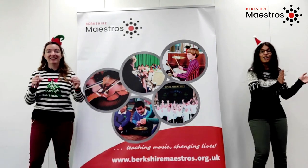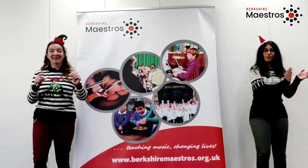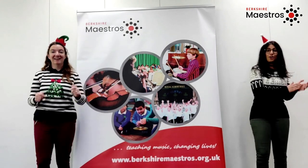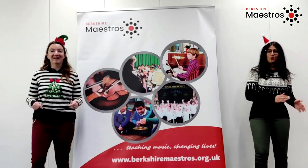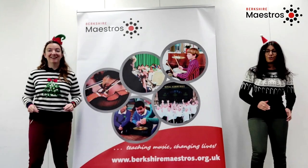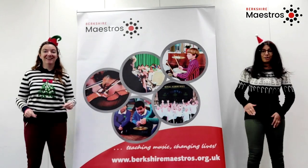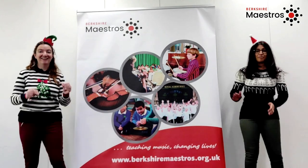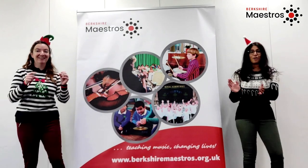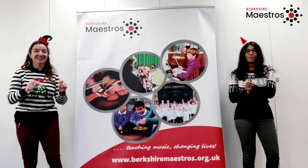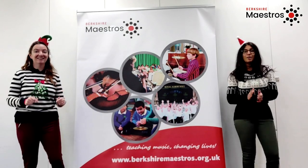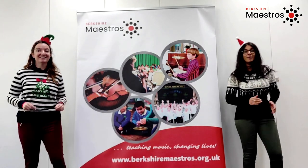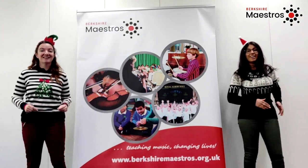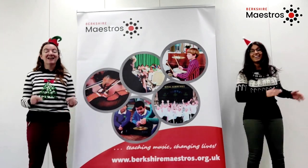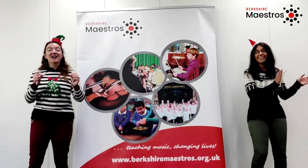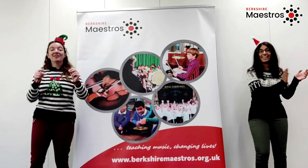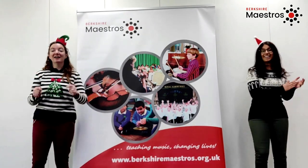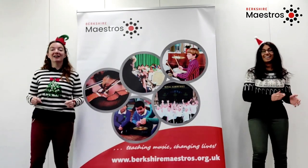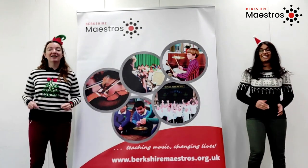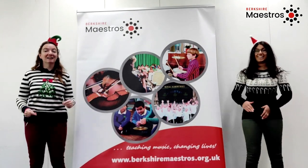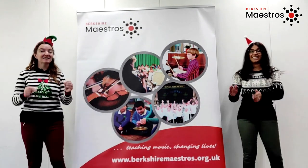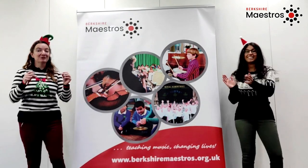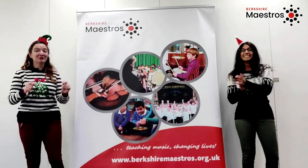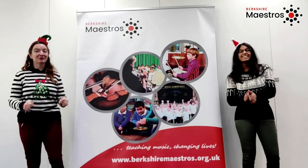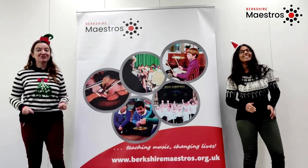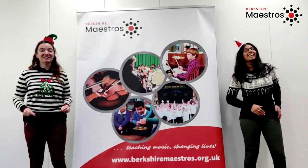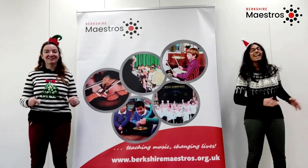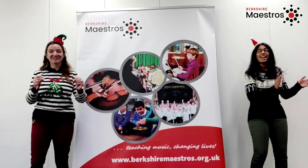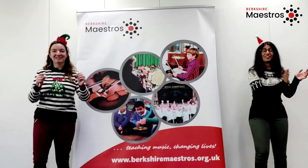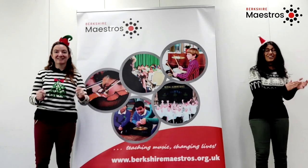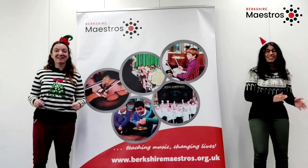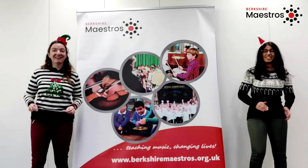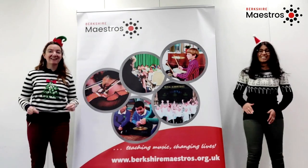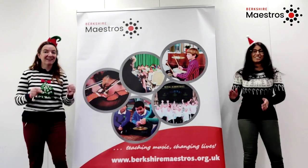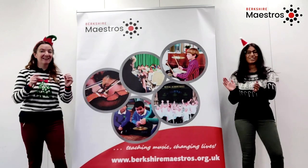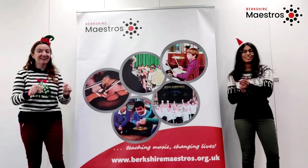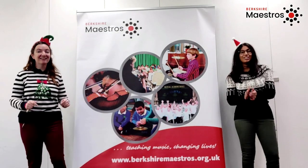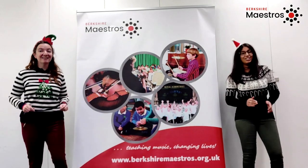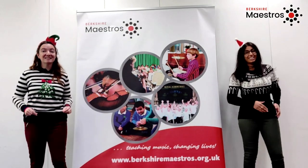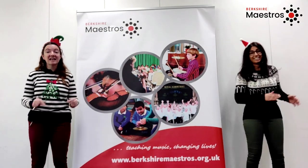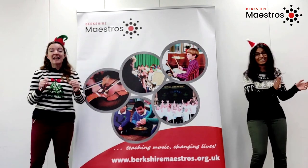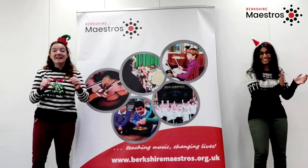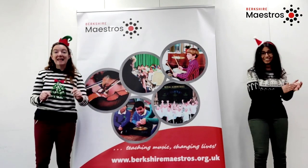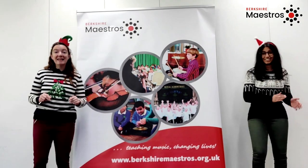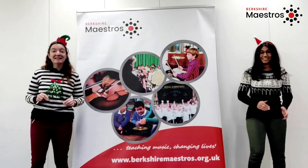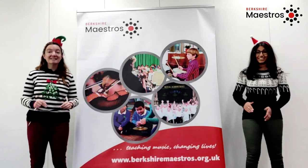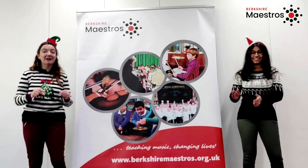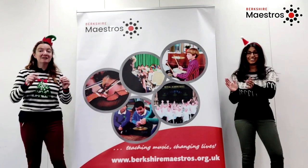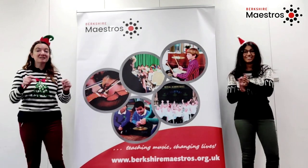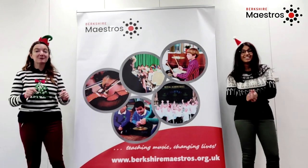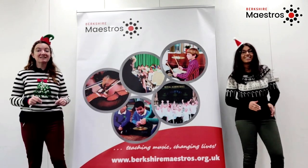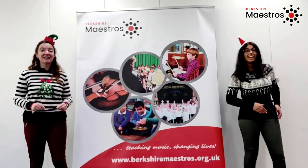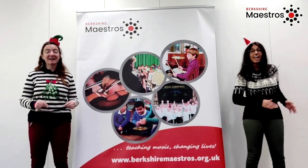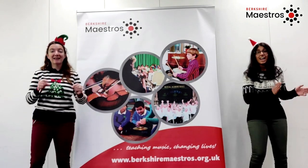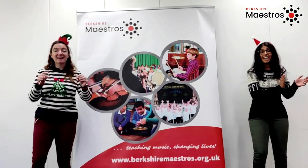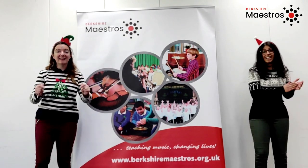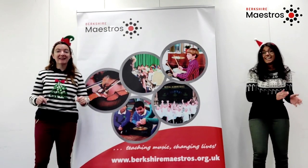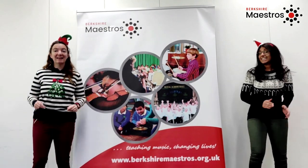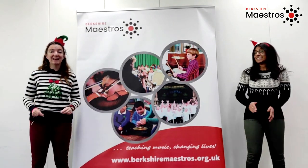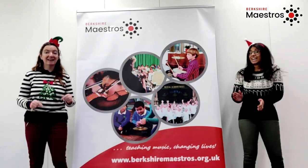bed, looking for a bed, the little Lord Jesus, the little Lord Jesus, lay down his sweet head, lay down